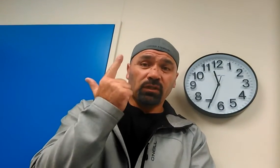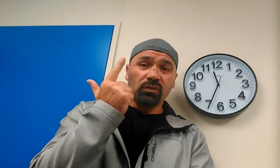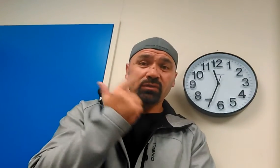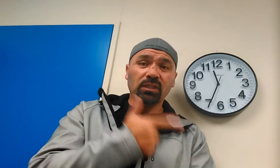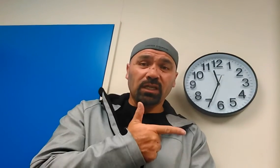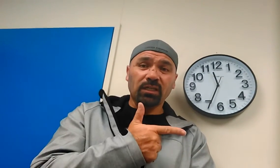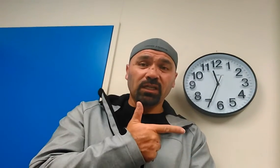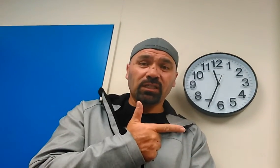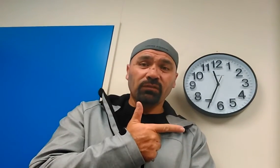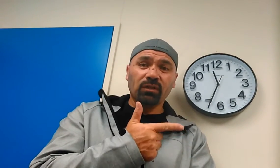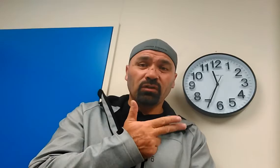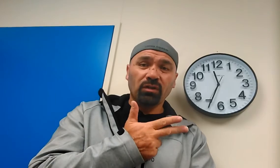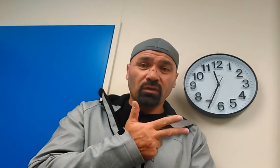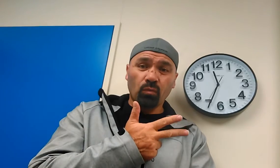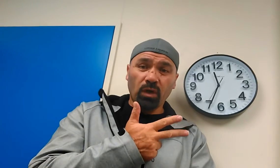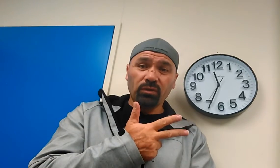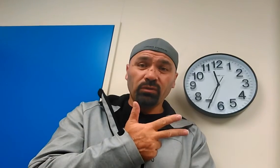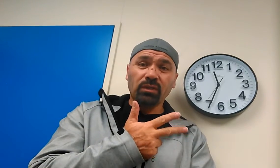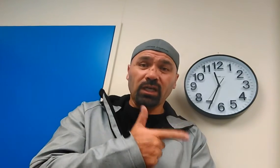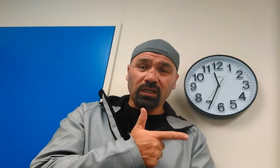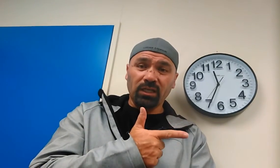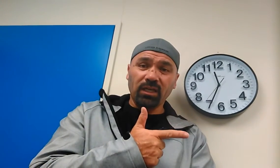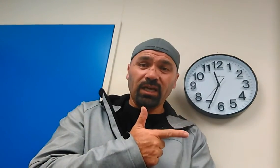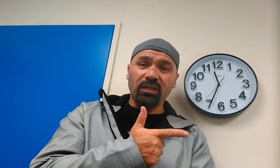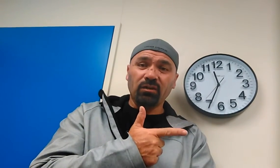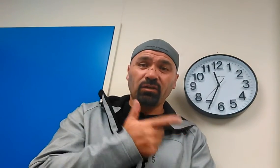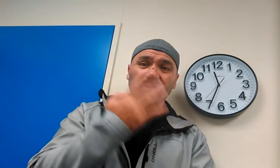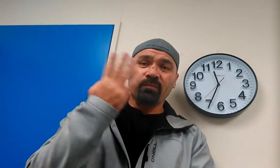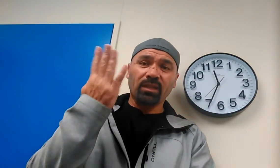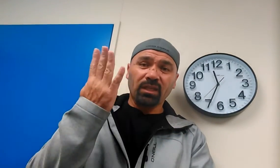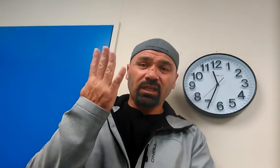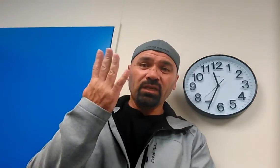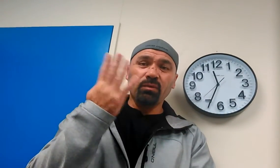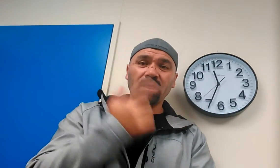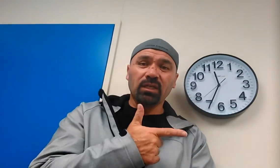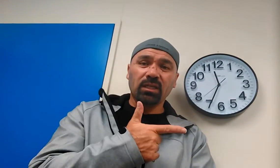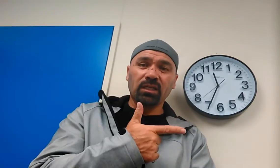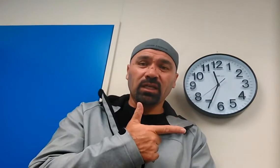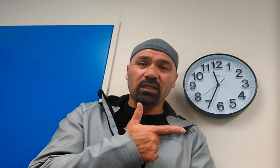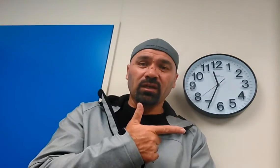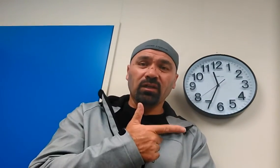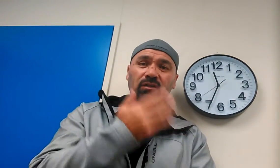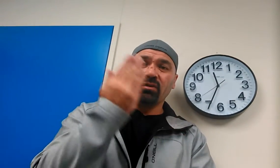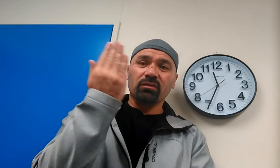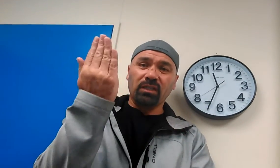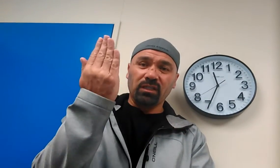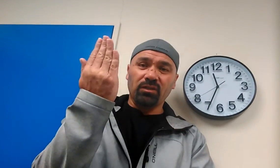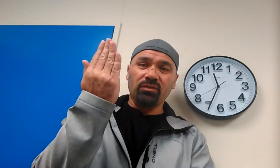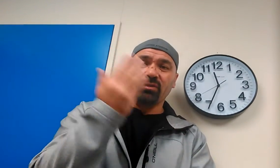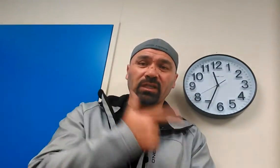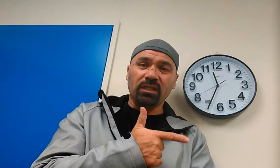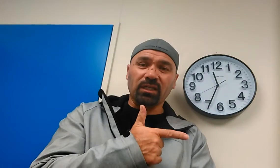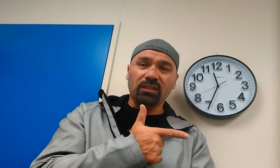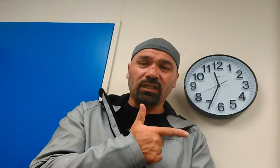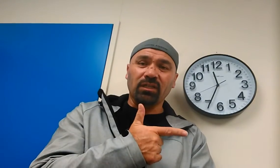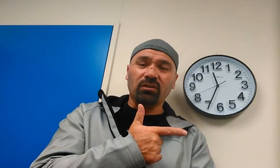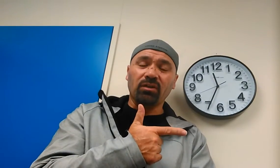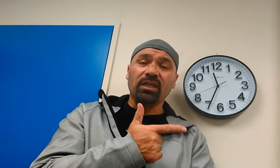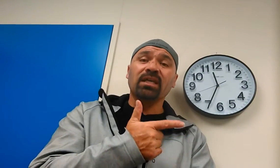Whitu karaka, 7 o'clock. Waru karaka, 8 o'clock. Iwa karaka, 9 o'clock. Te kau karaka, 10 o'clock.